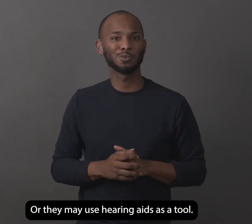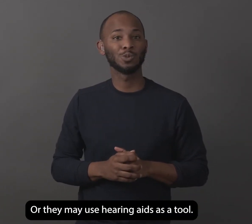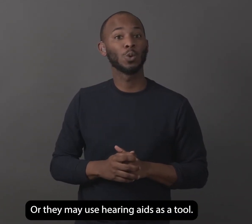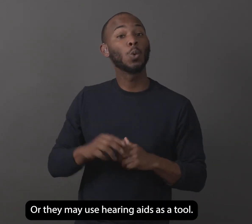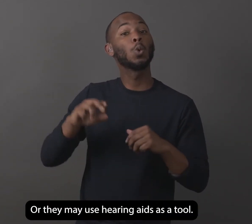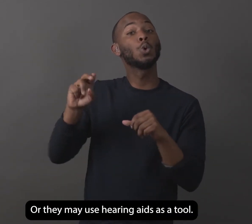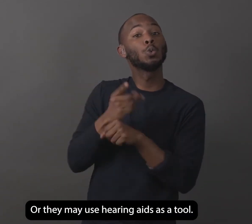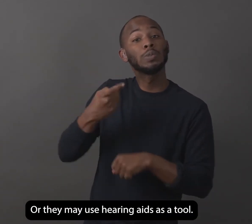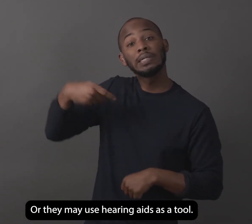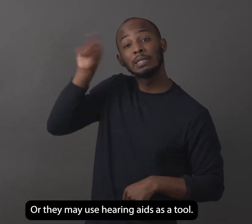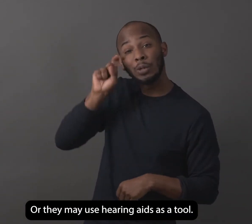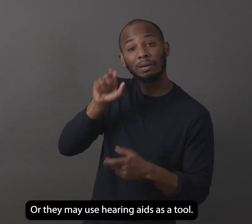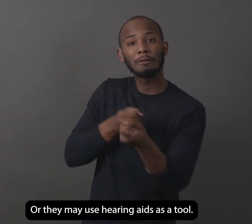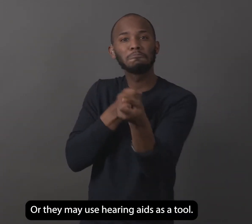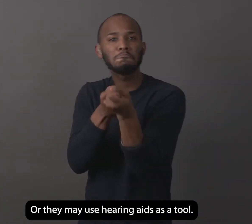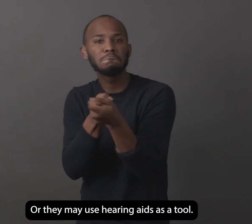or they may use hearing aids as a tool.